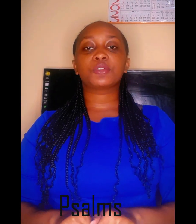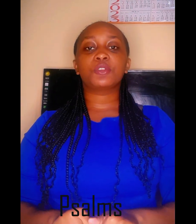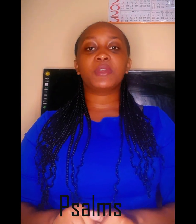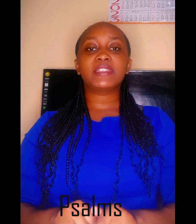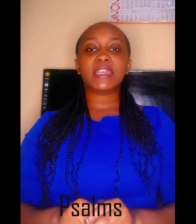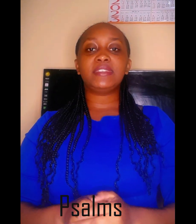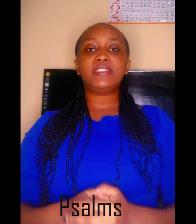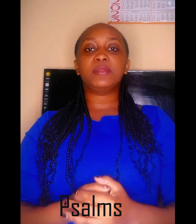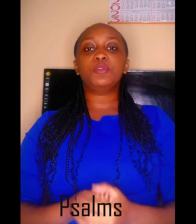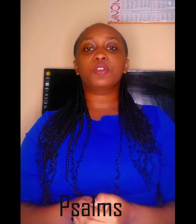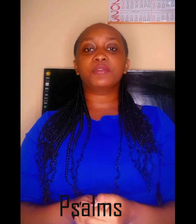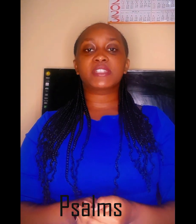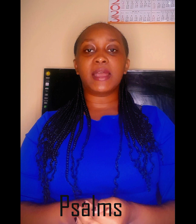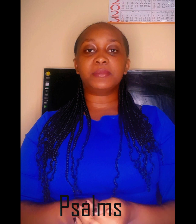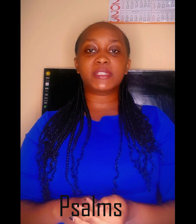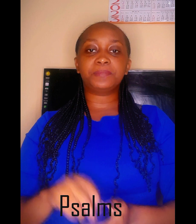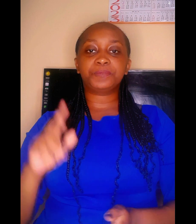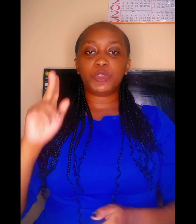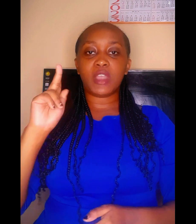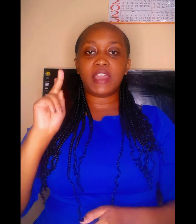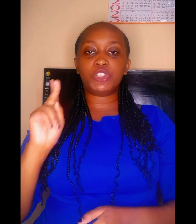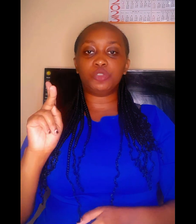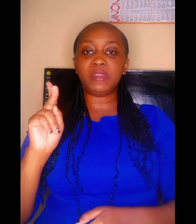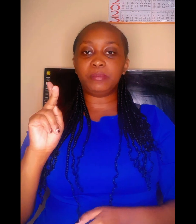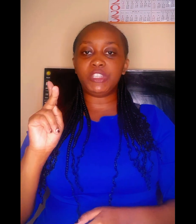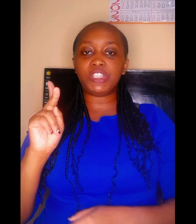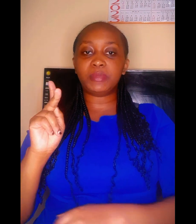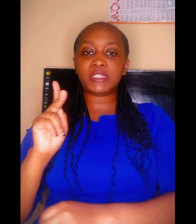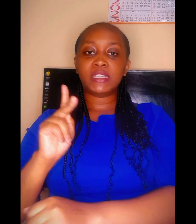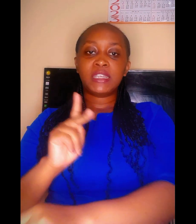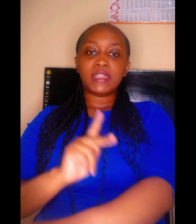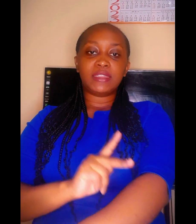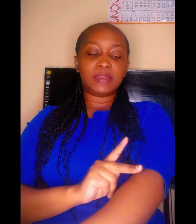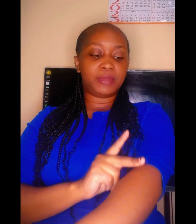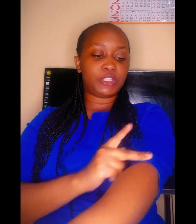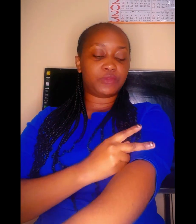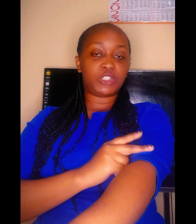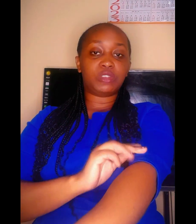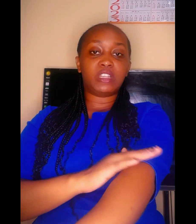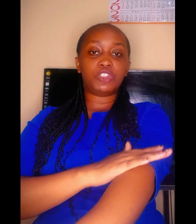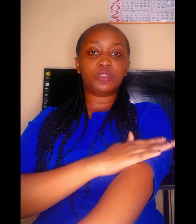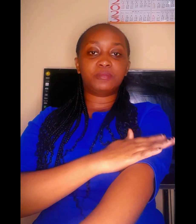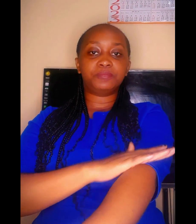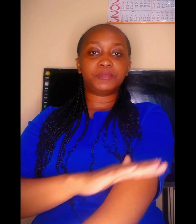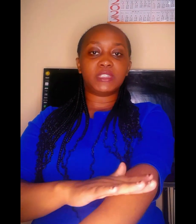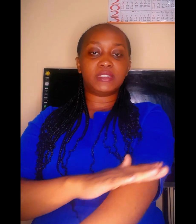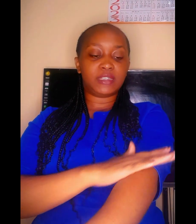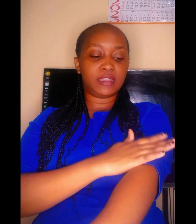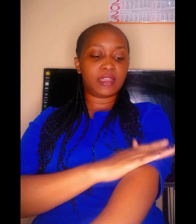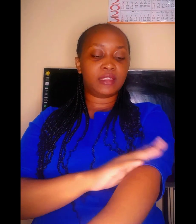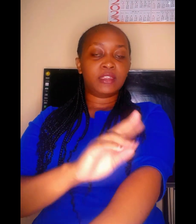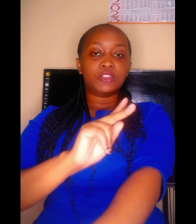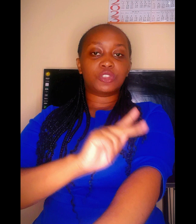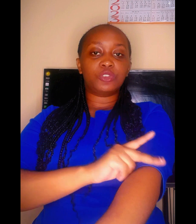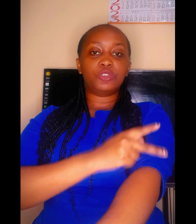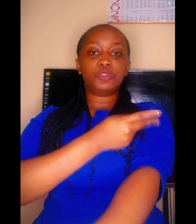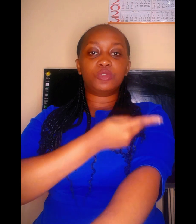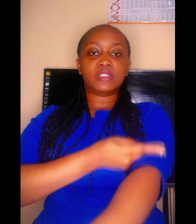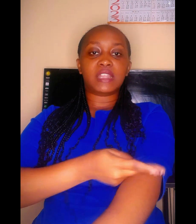when signing the book of Psalms, your hand should be P-shaped. Then place of articulation is here. So you'll do